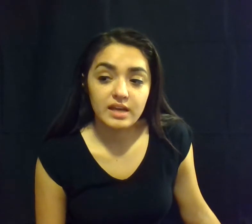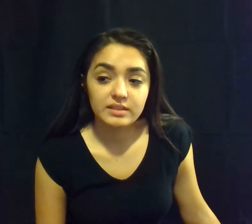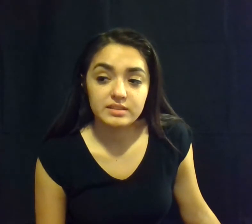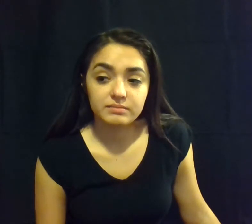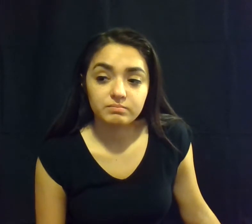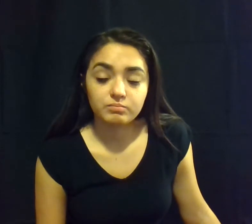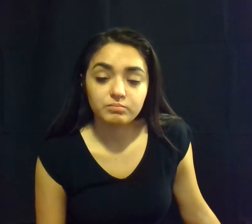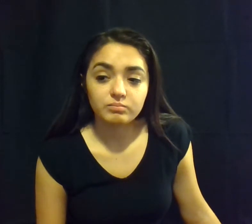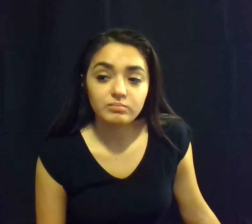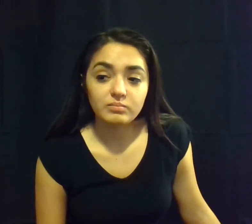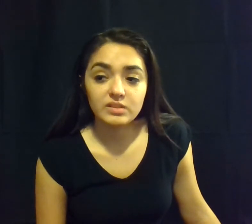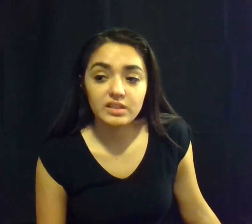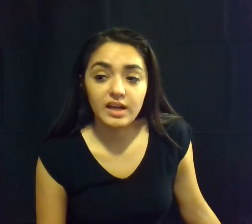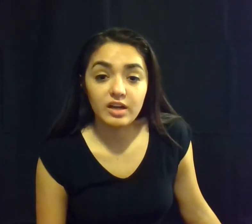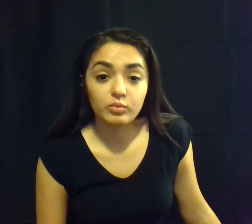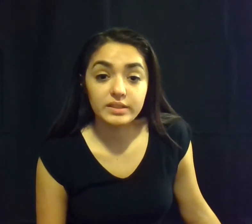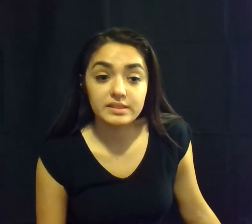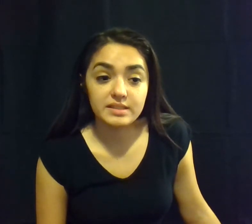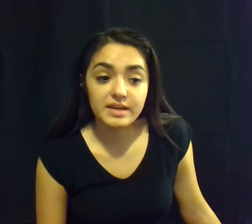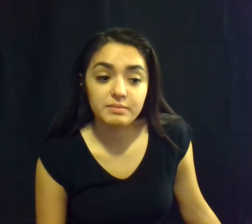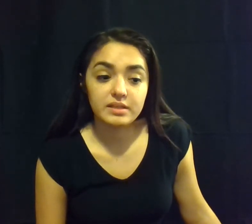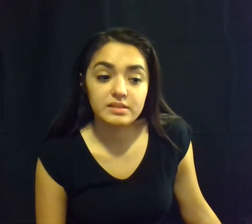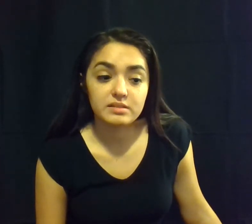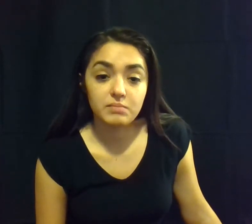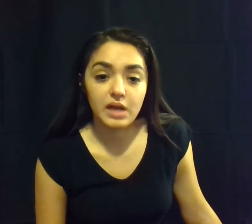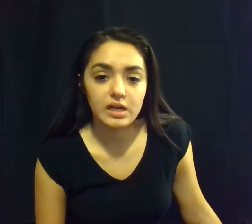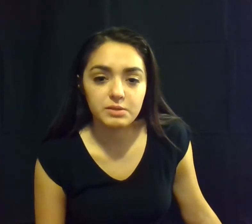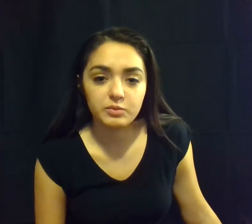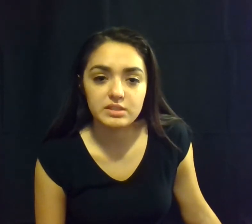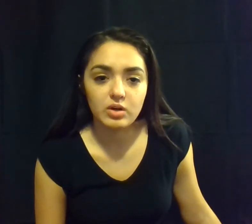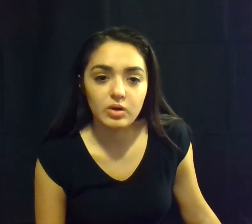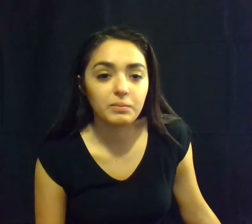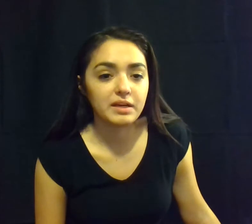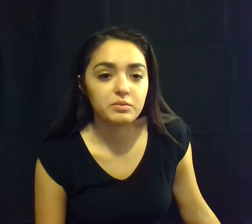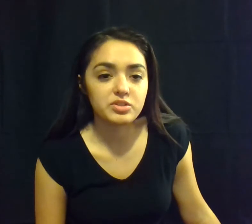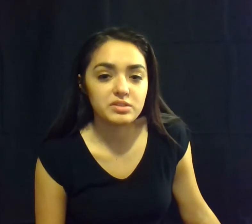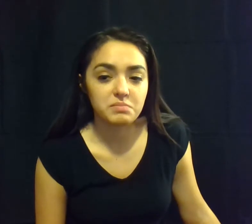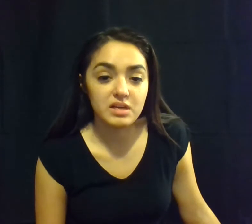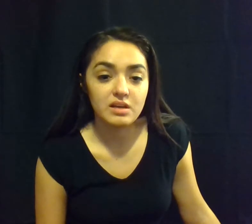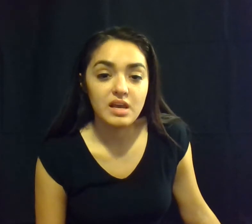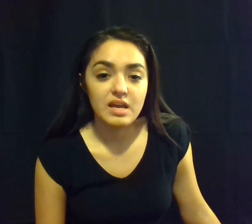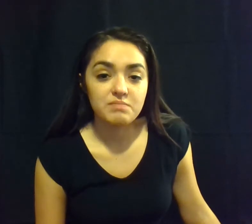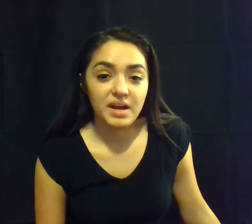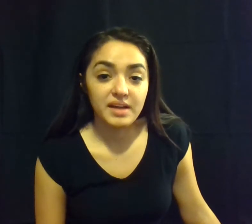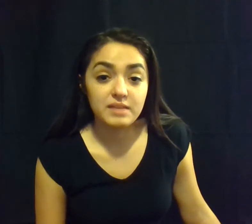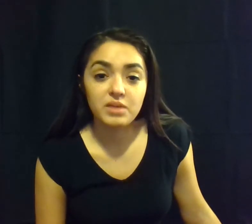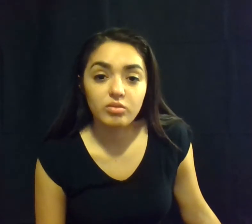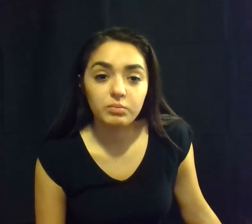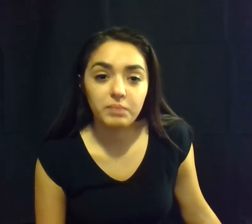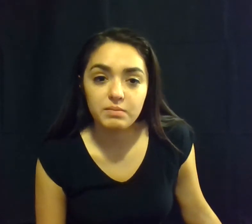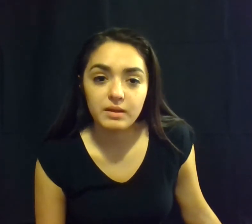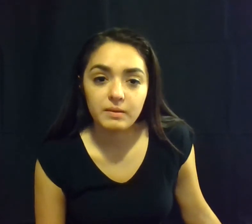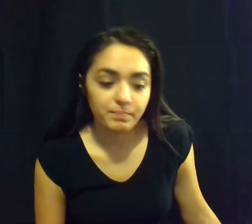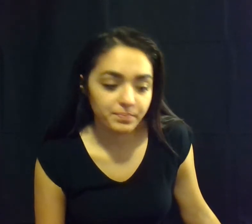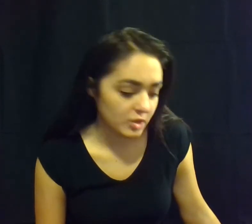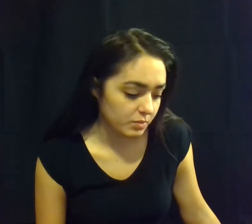and I got really scared because my husband wasn't home and it was just me and my 9-month-old baby. Nobody